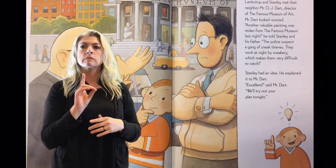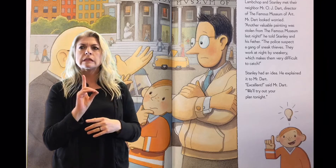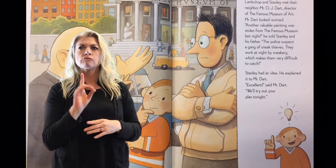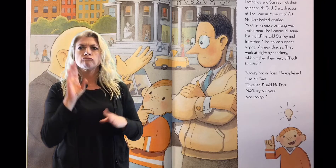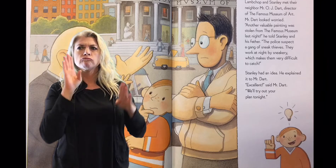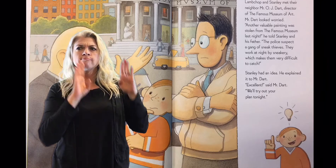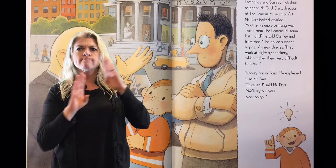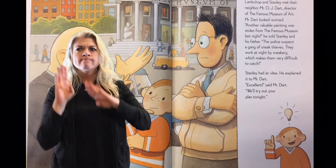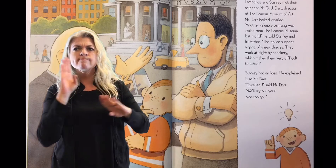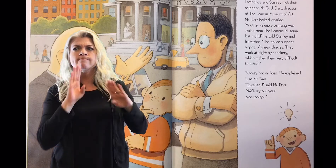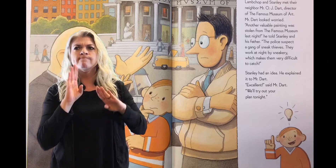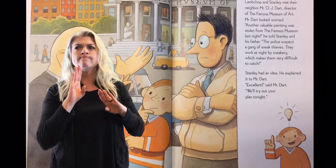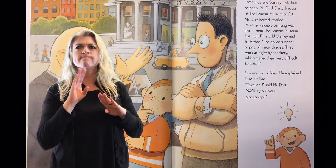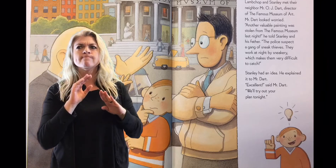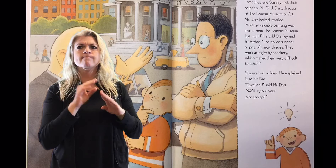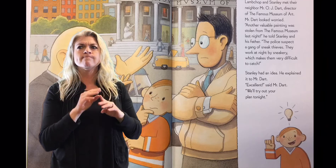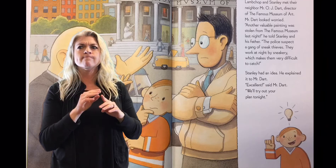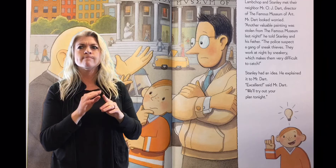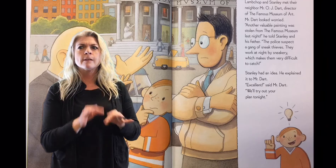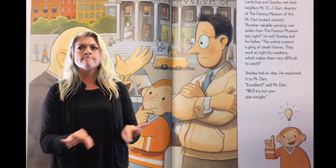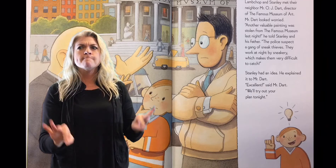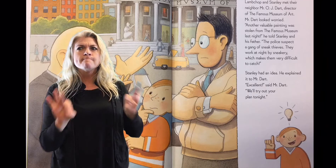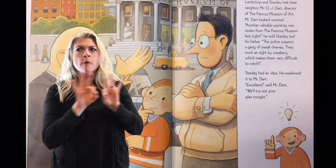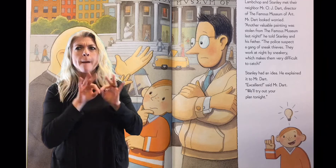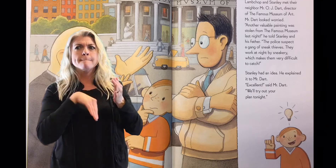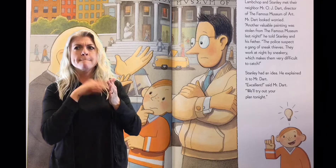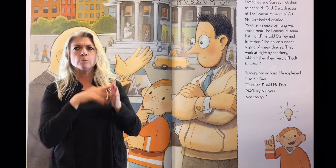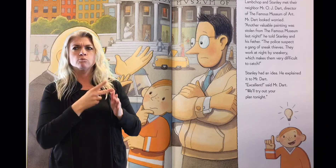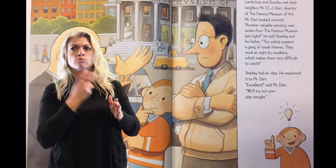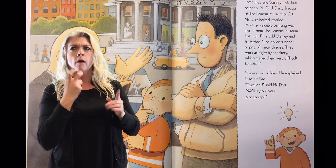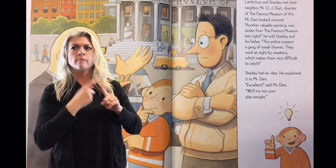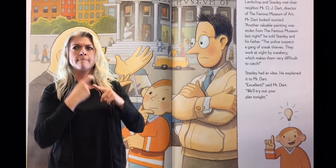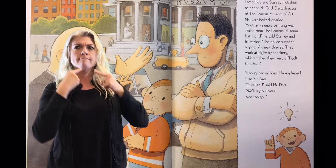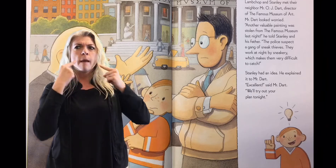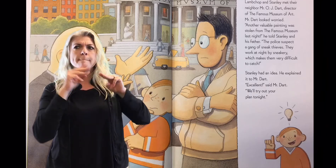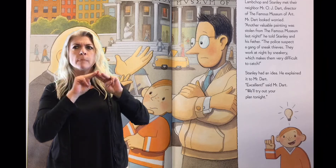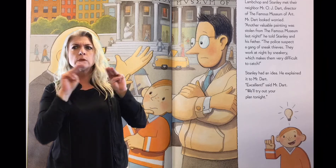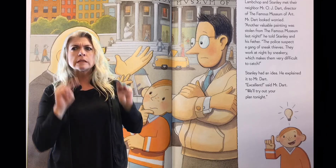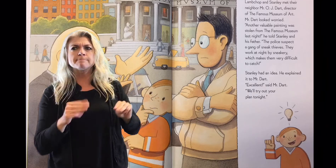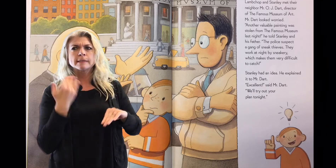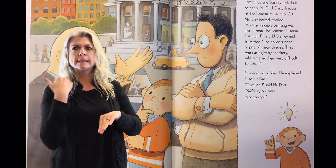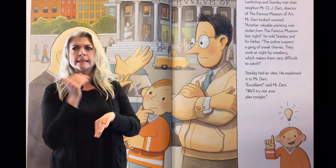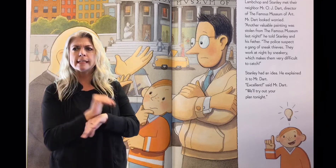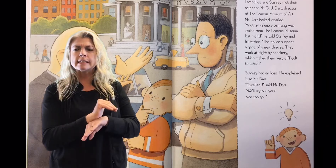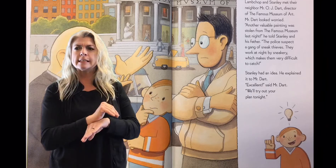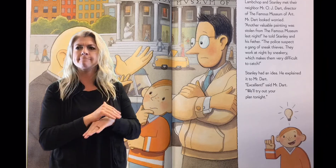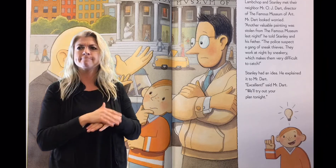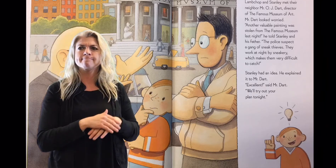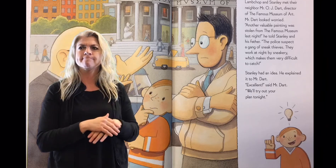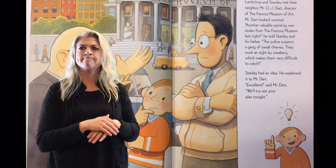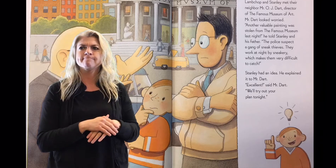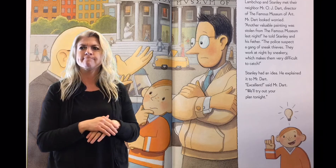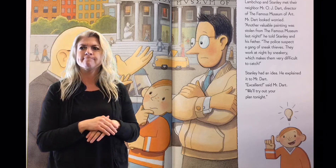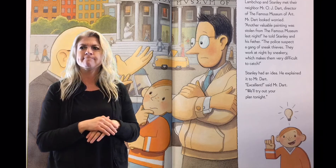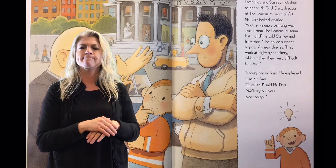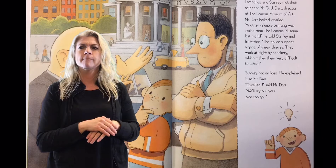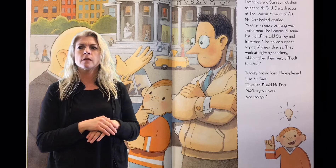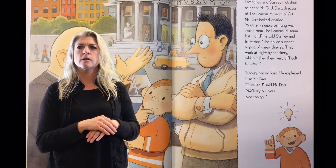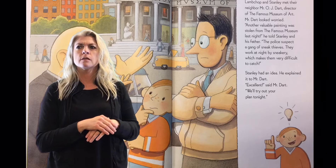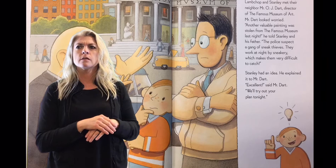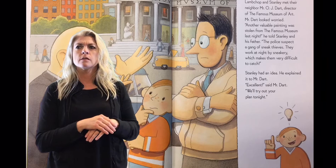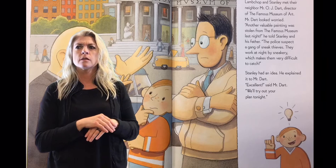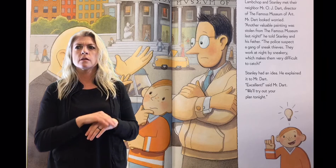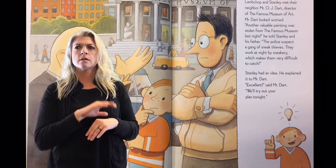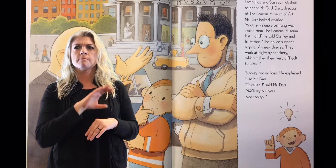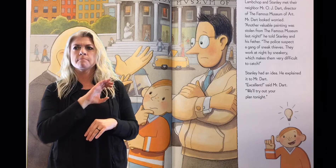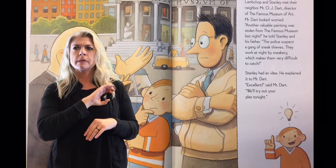famous Museum of Art. Mr. Dart looked worried. "Another valuable painting was stolen from the famous museum last